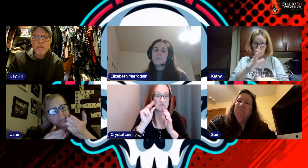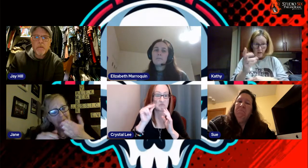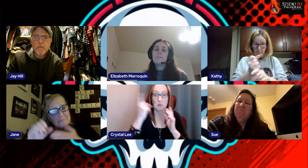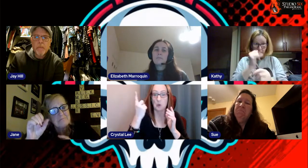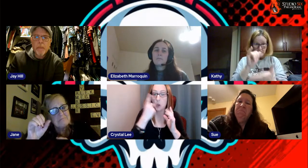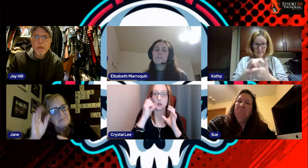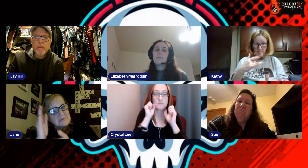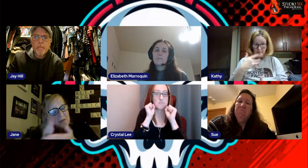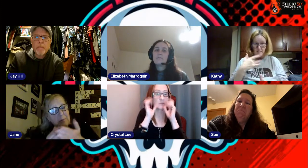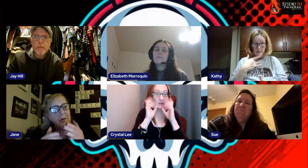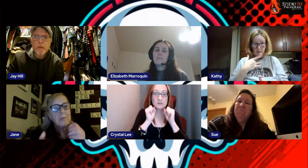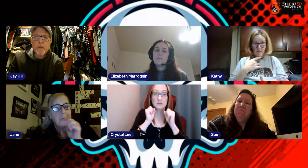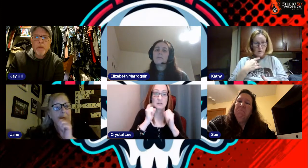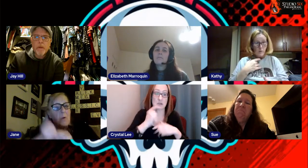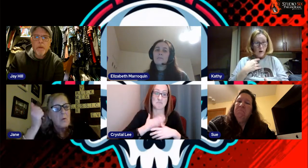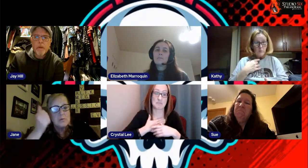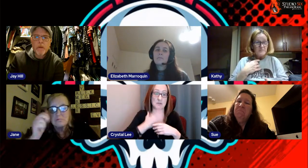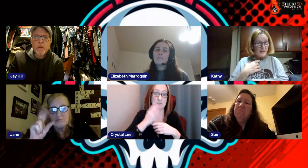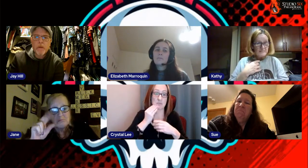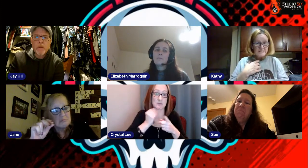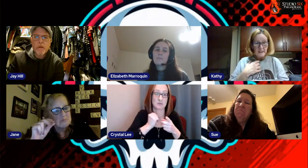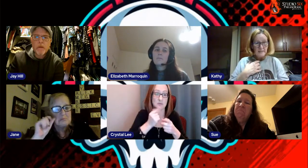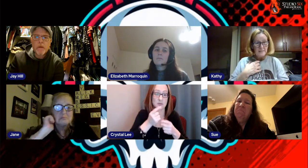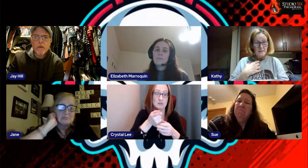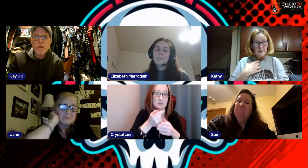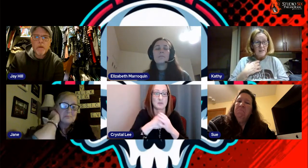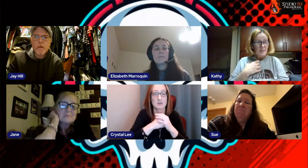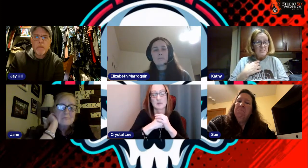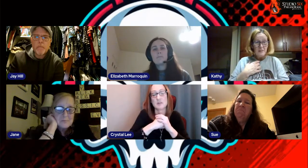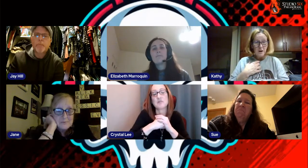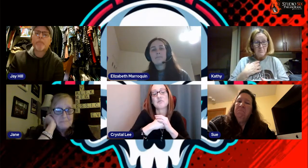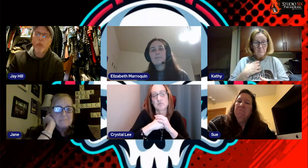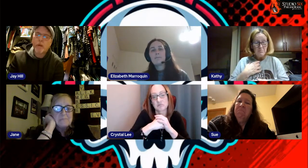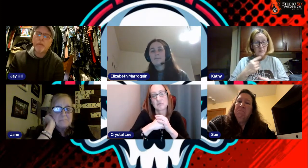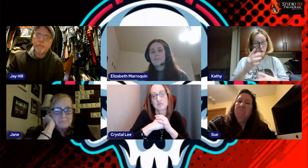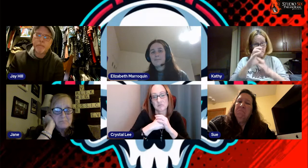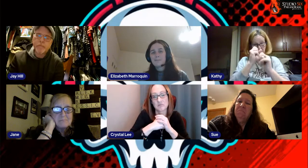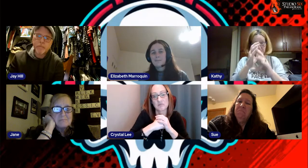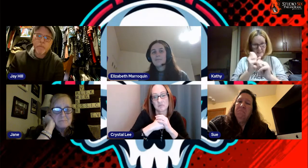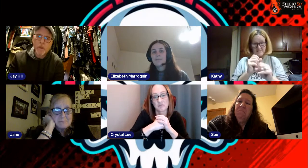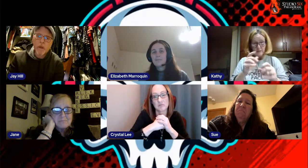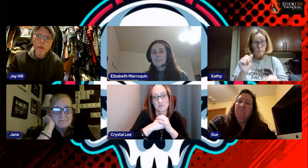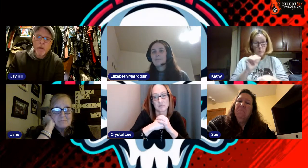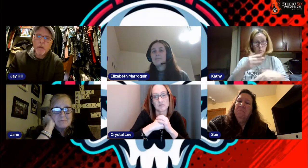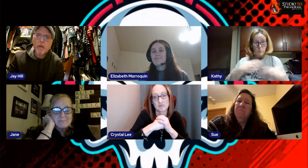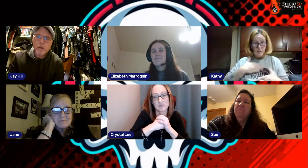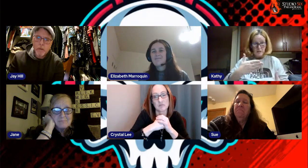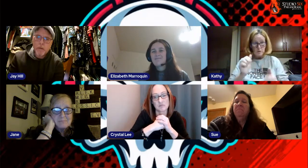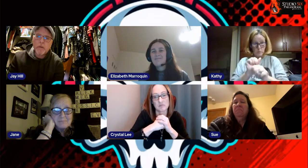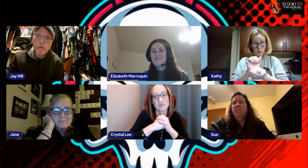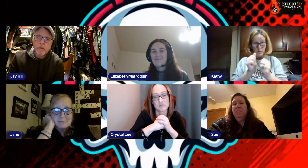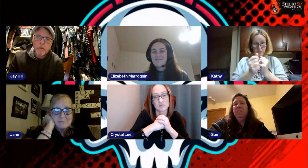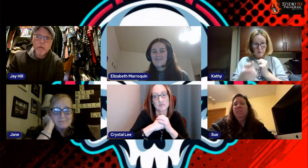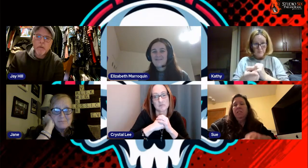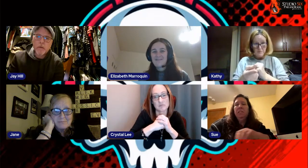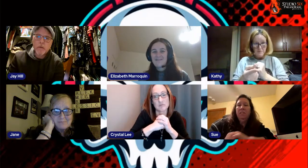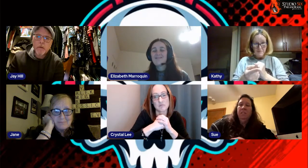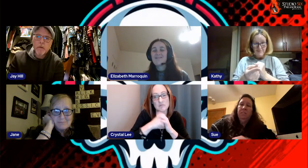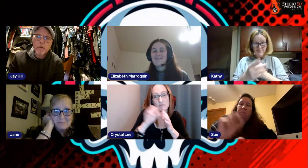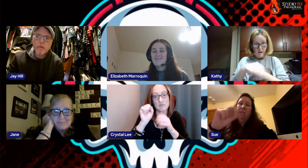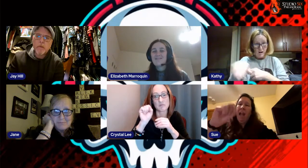you never got that feeling. They were always fascinated. No, they're always fascinated, willing to work with